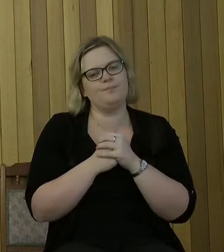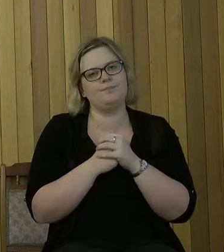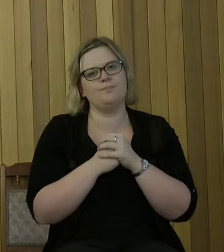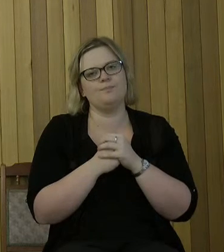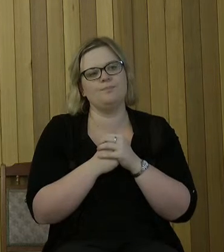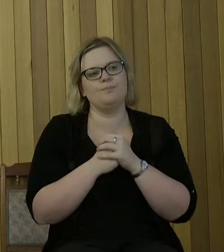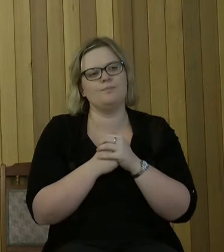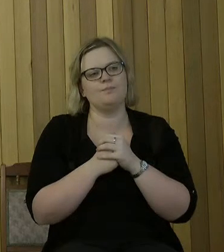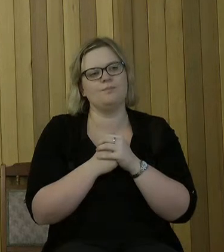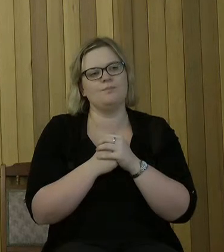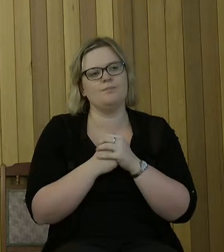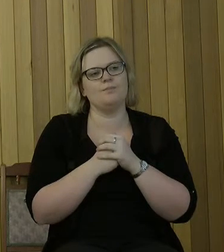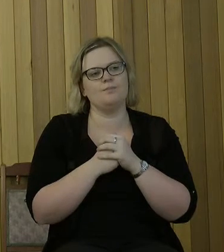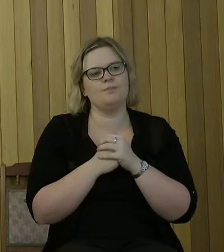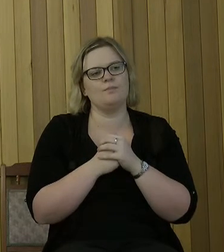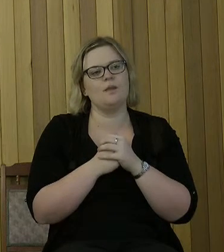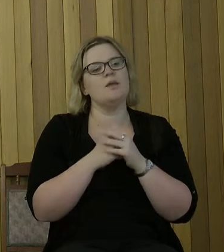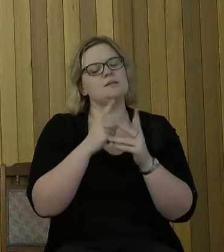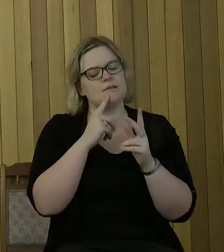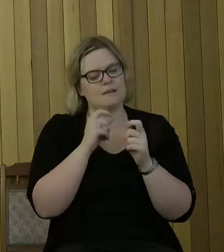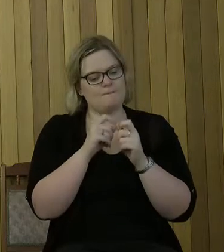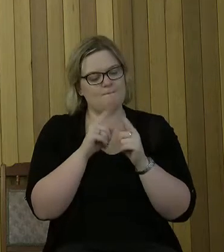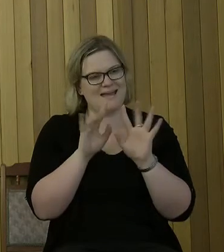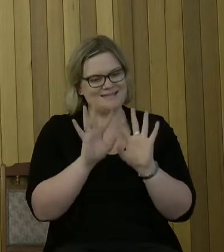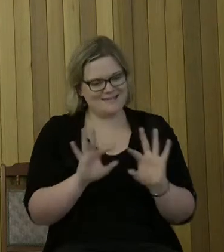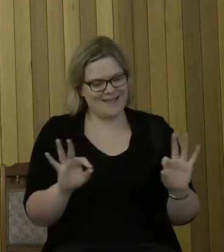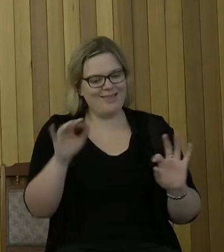Be still and know that I'm God.